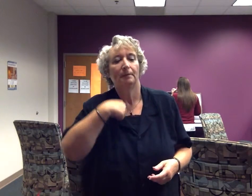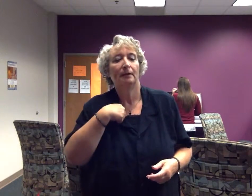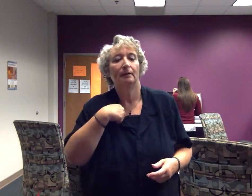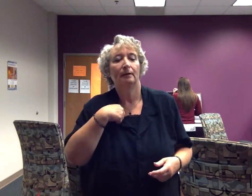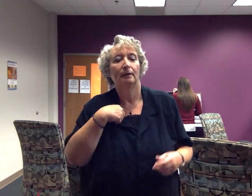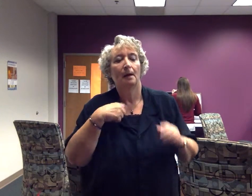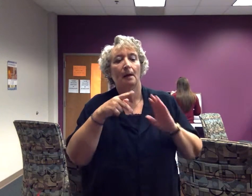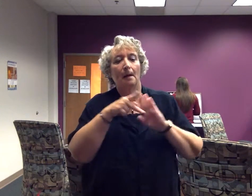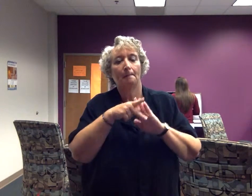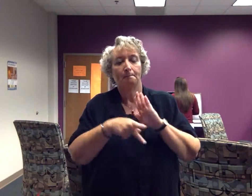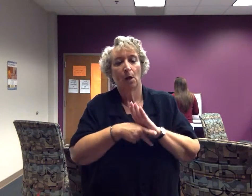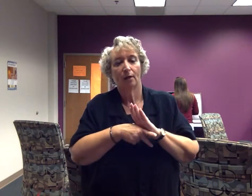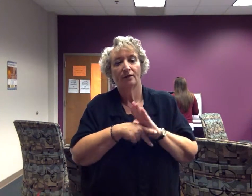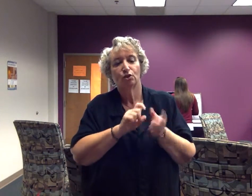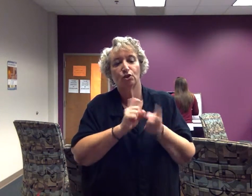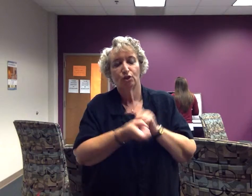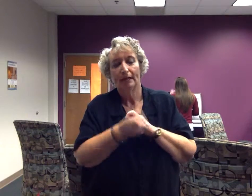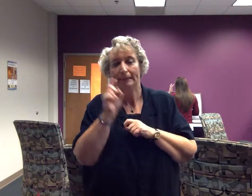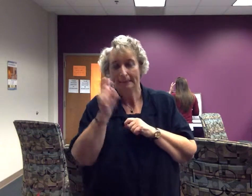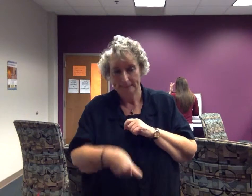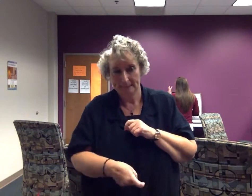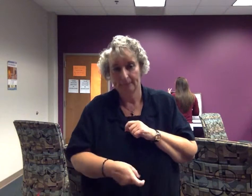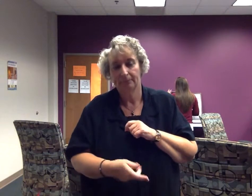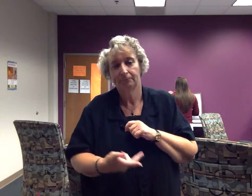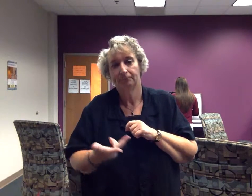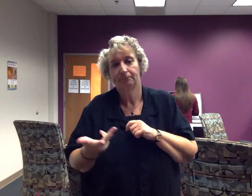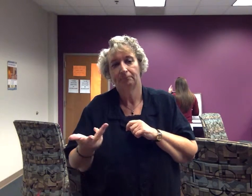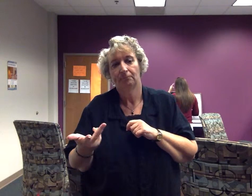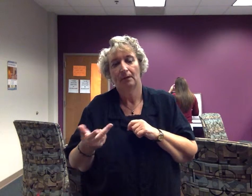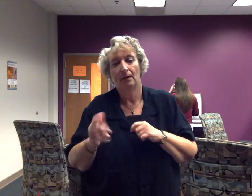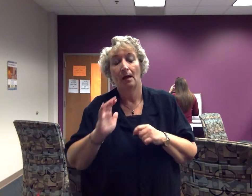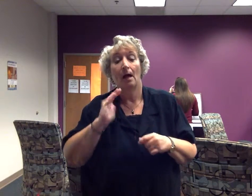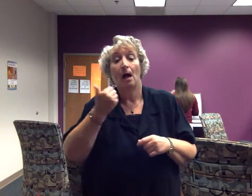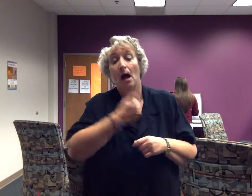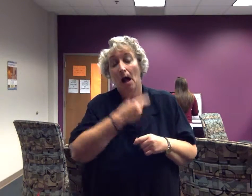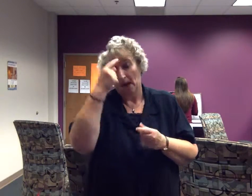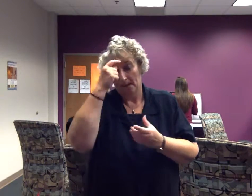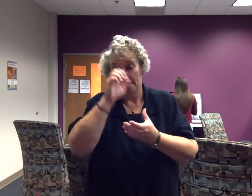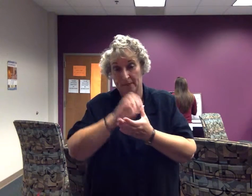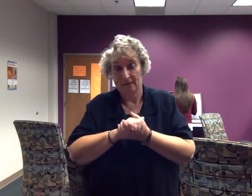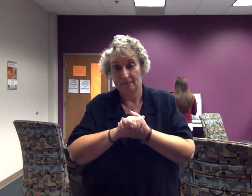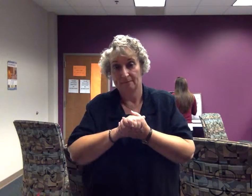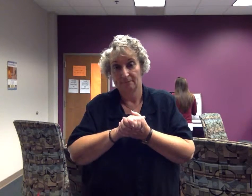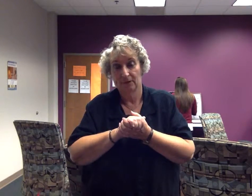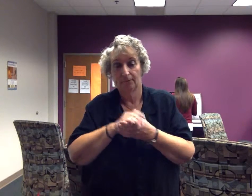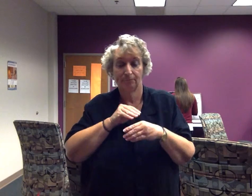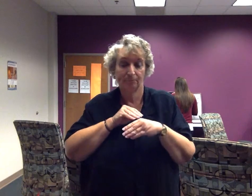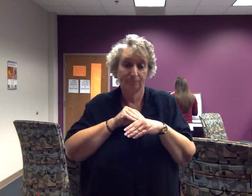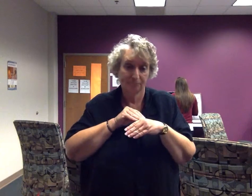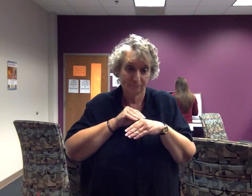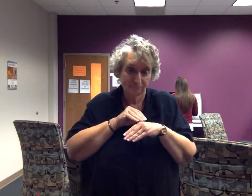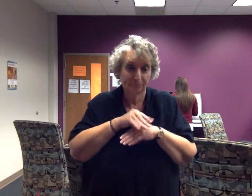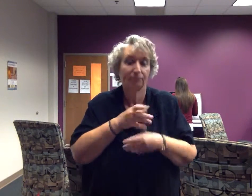be changed. So we need to make some changes. Our beliefs affect our decisions. Starting to see this? Starting to click for you?